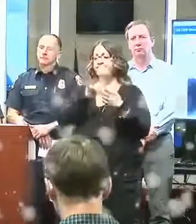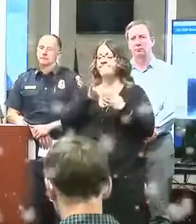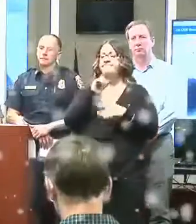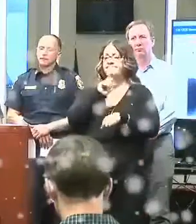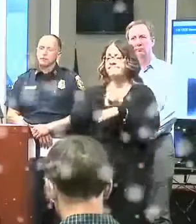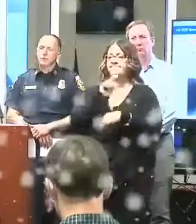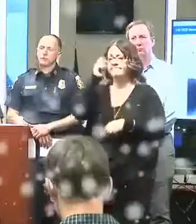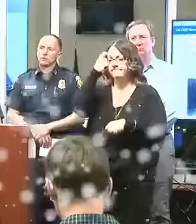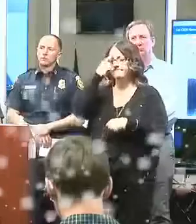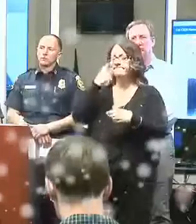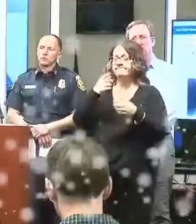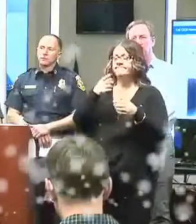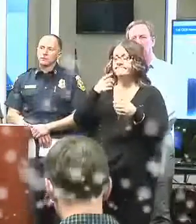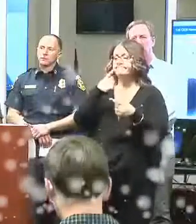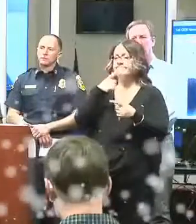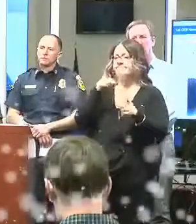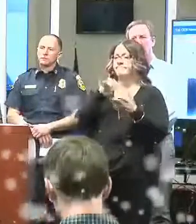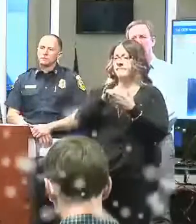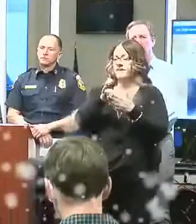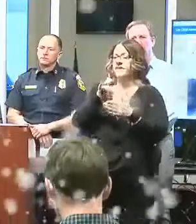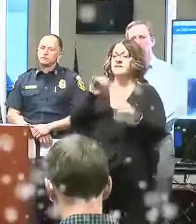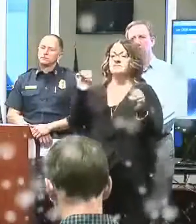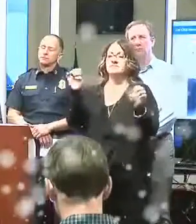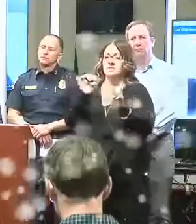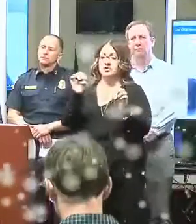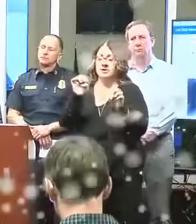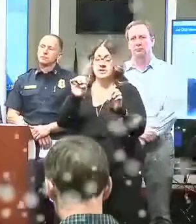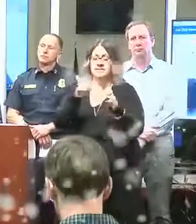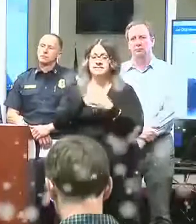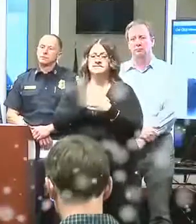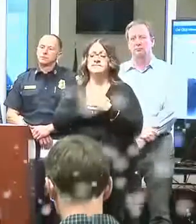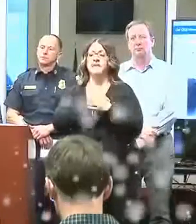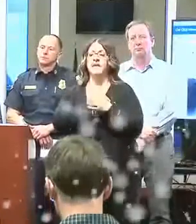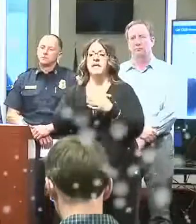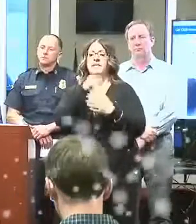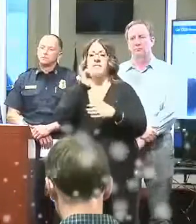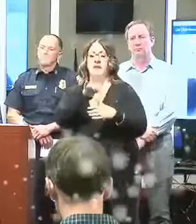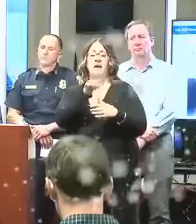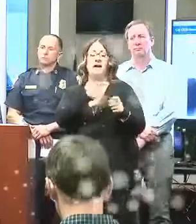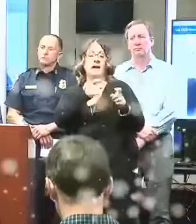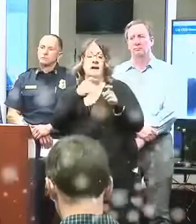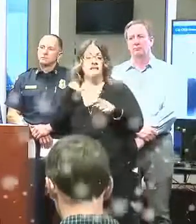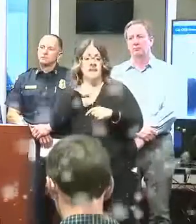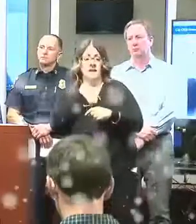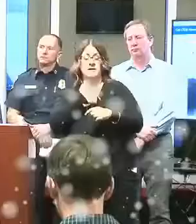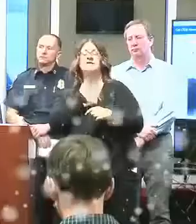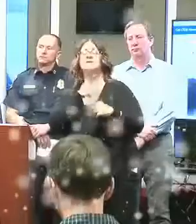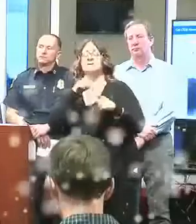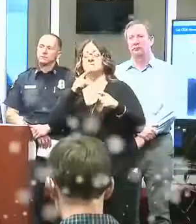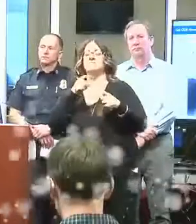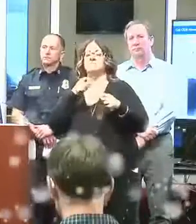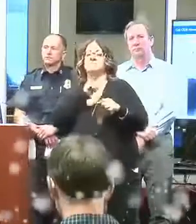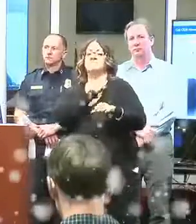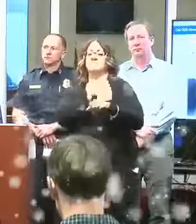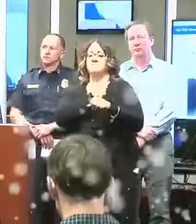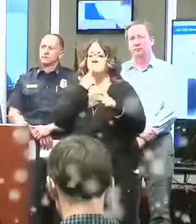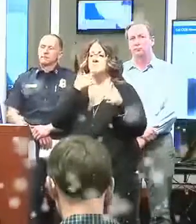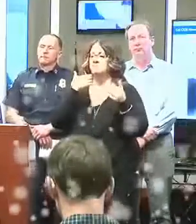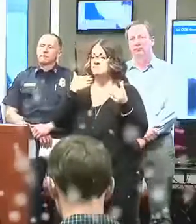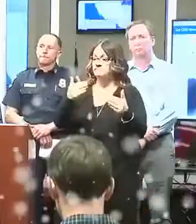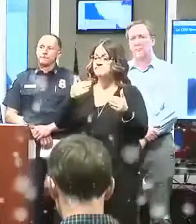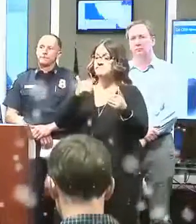proclamation for the situation. The proclamation will give us the ability to take all actions necessary to